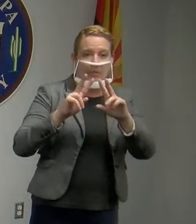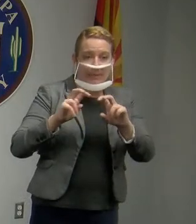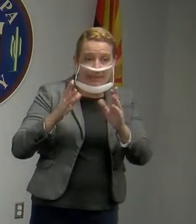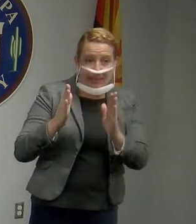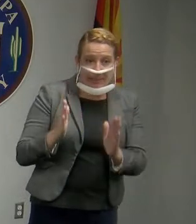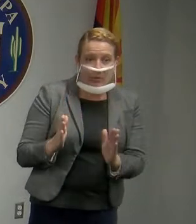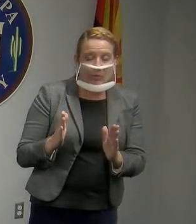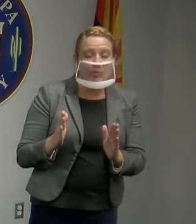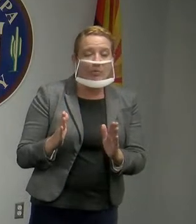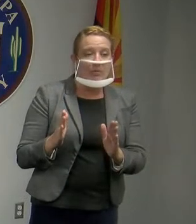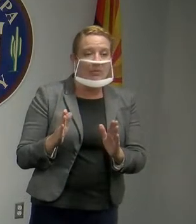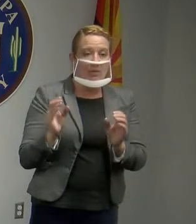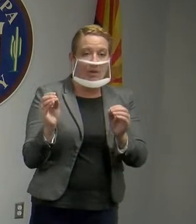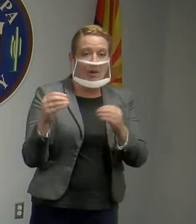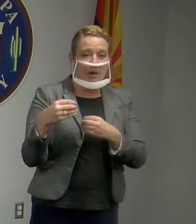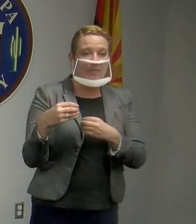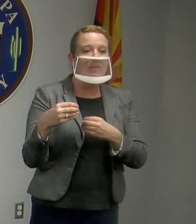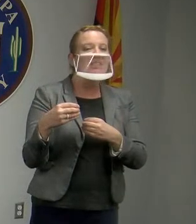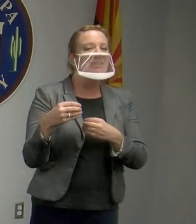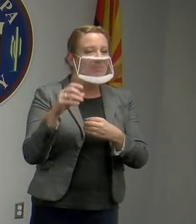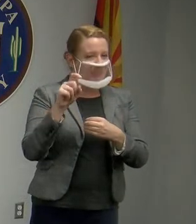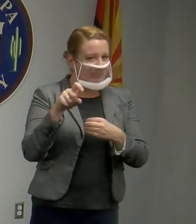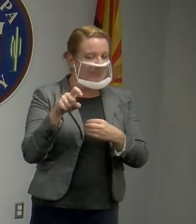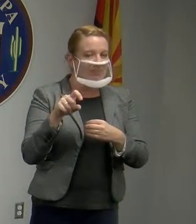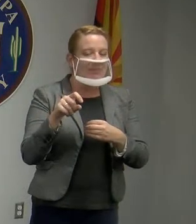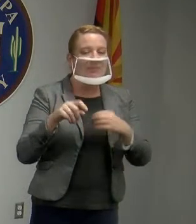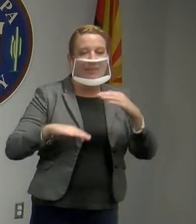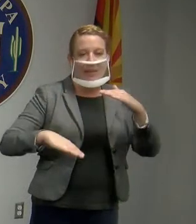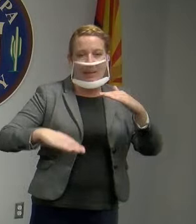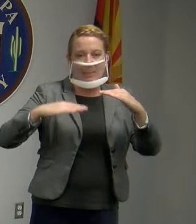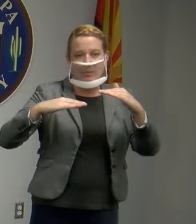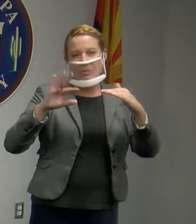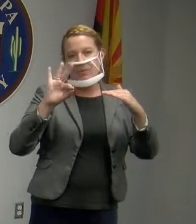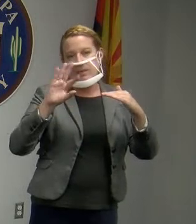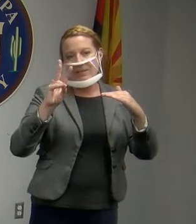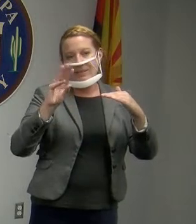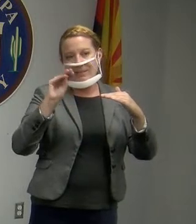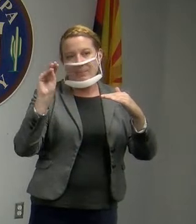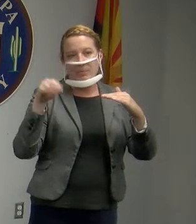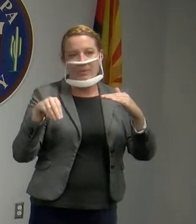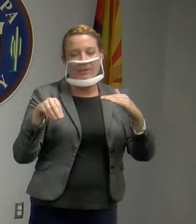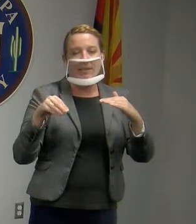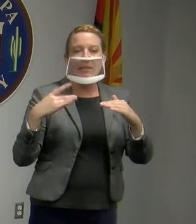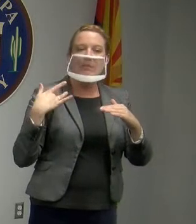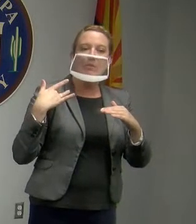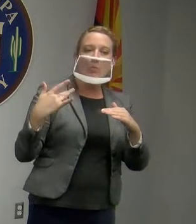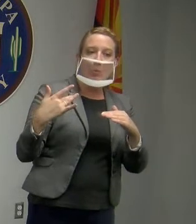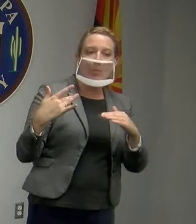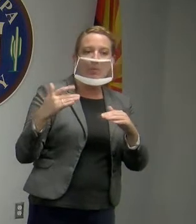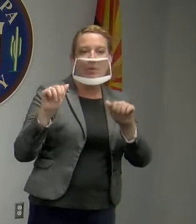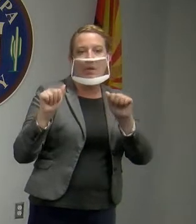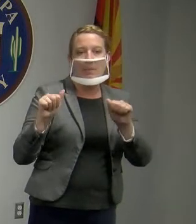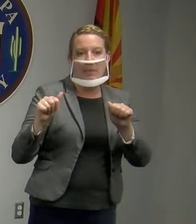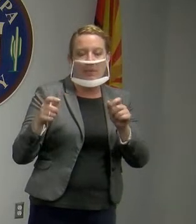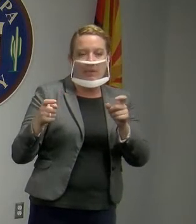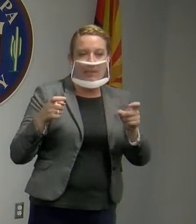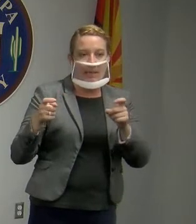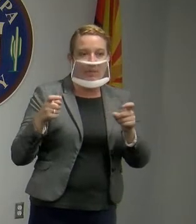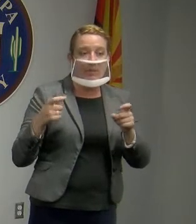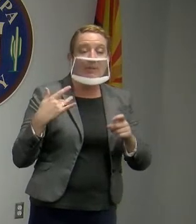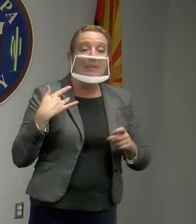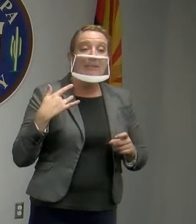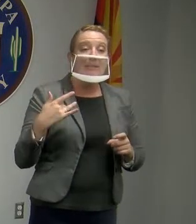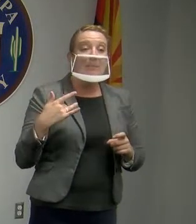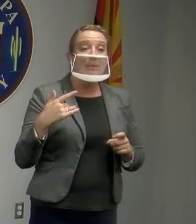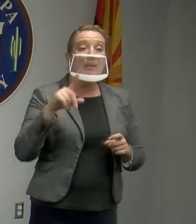Command. So as of Friday, we are at 96% of normal capacity. Normal capacity is 150 decedents.